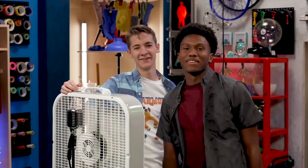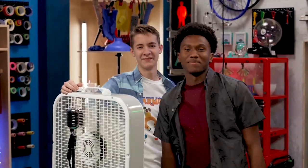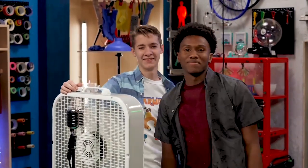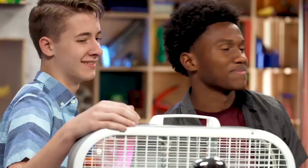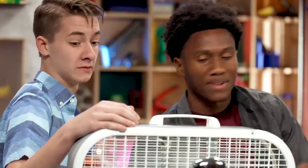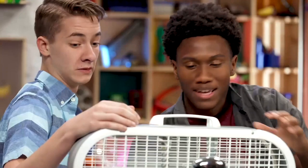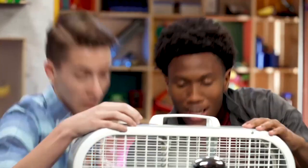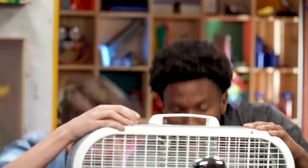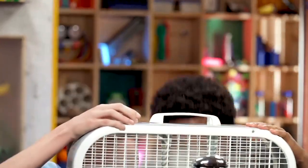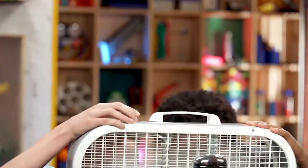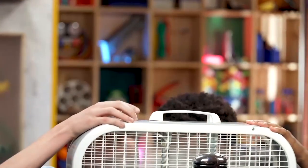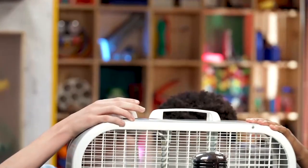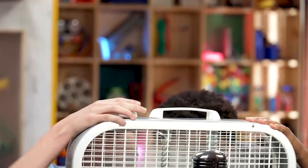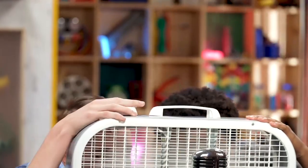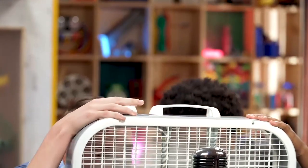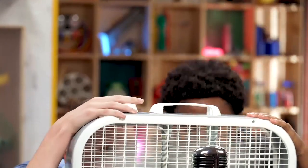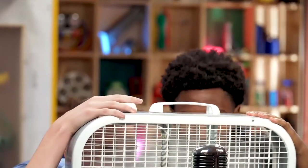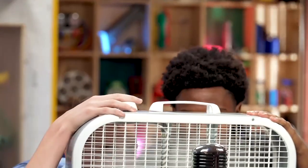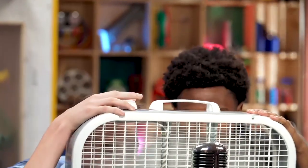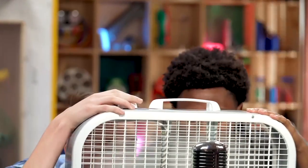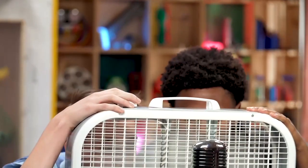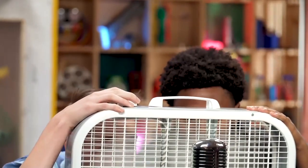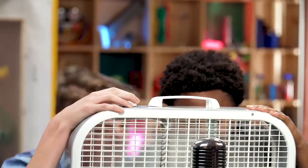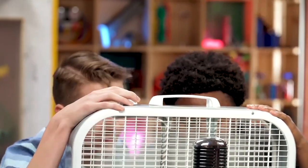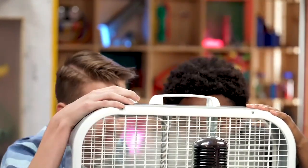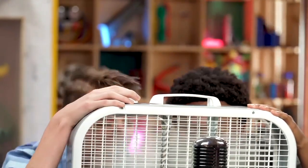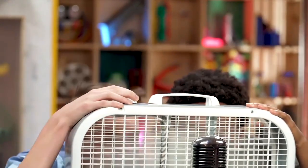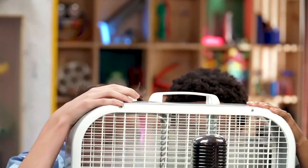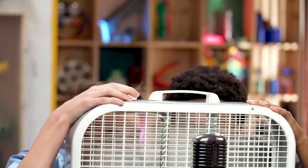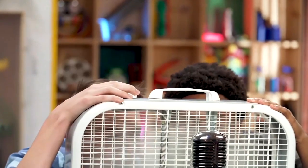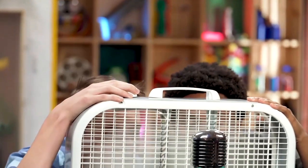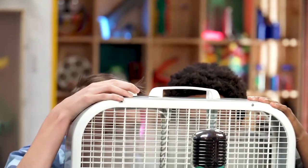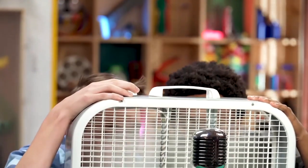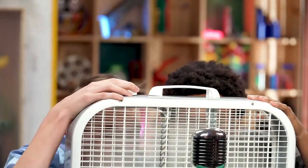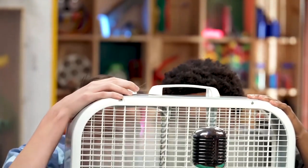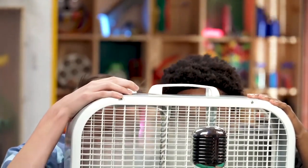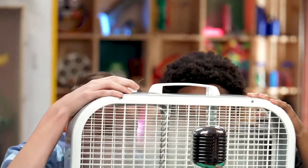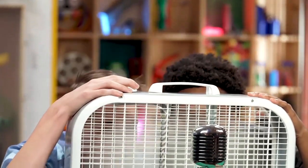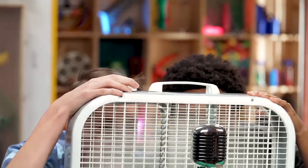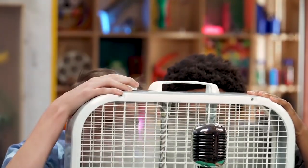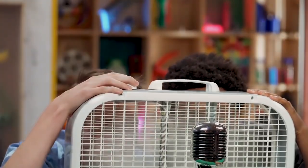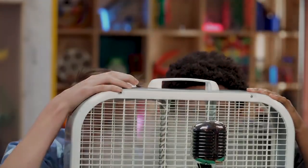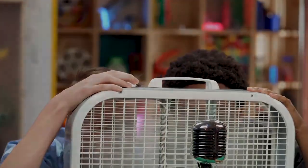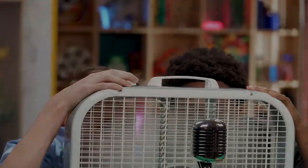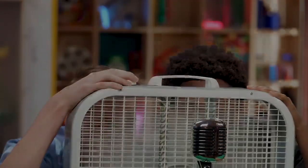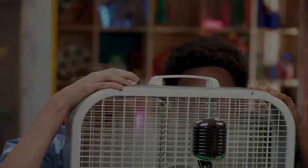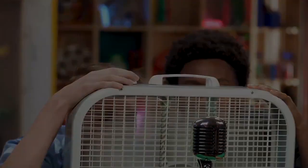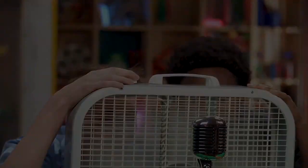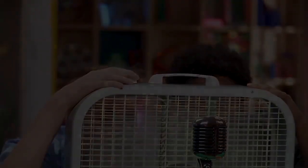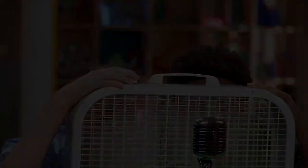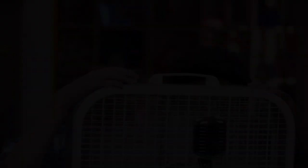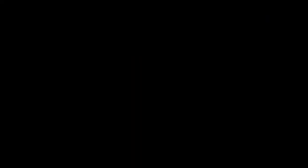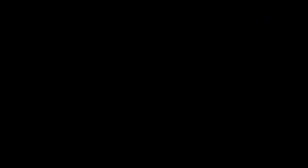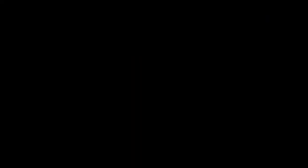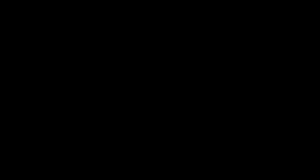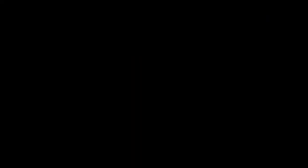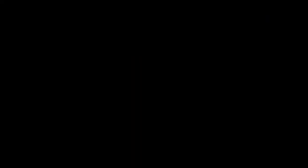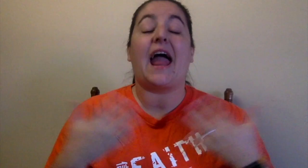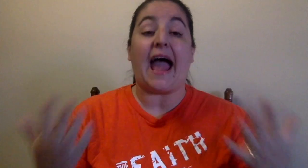My name is Zeke and I'm making waves for friends. Good work,